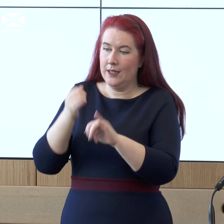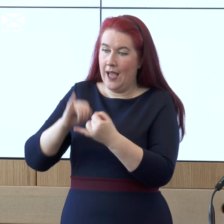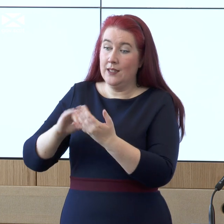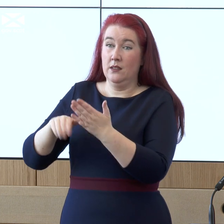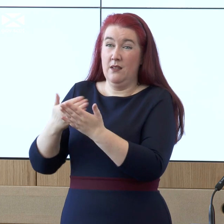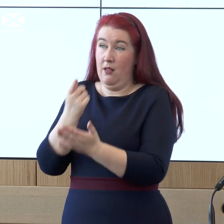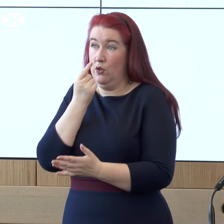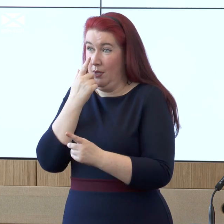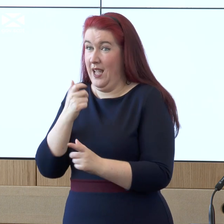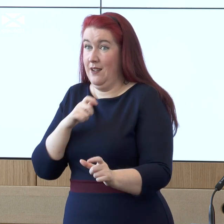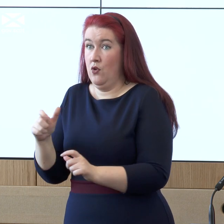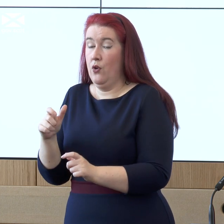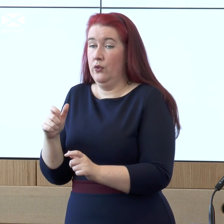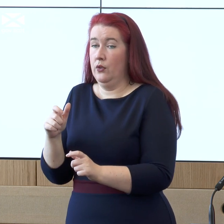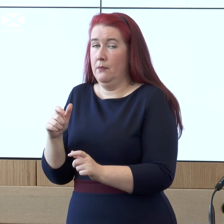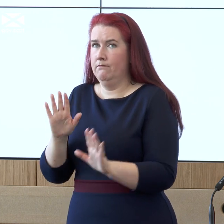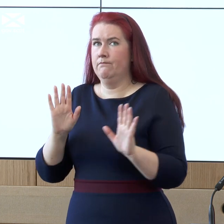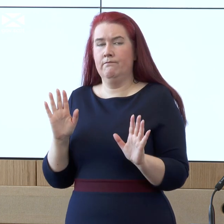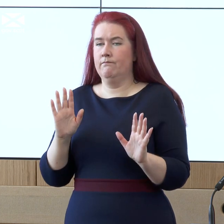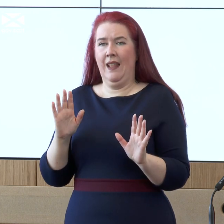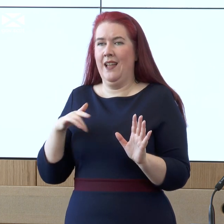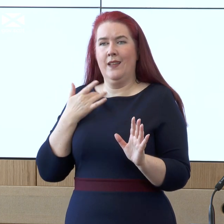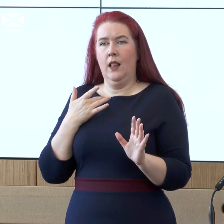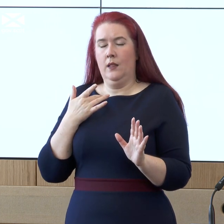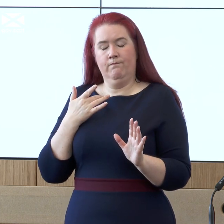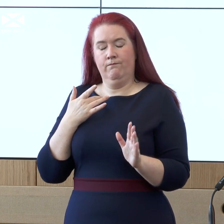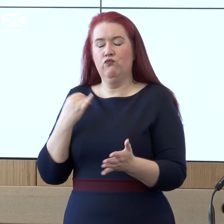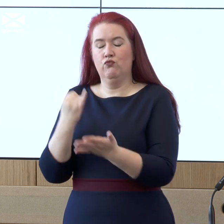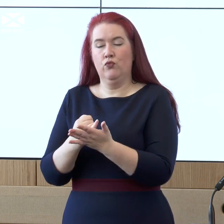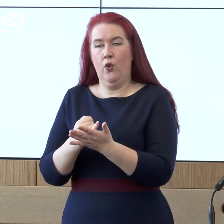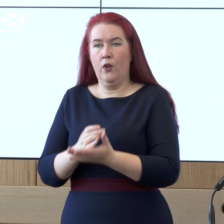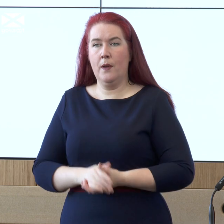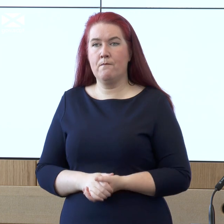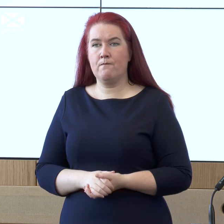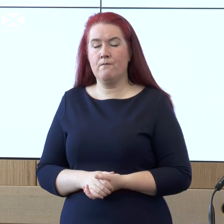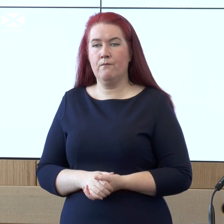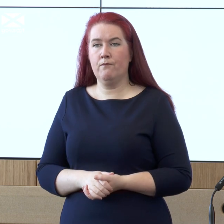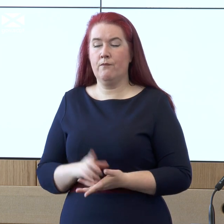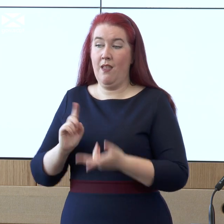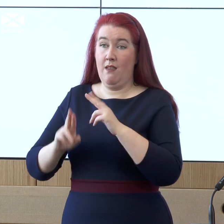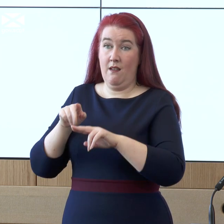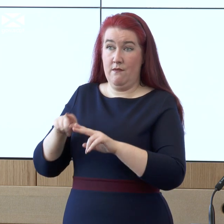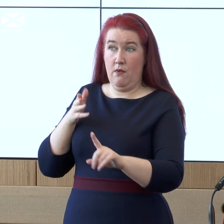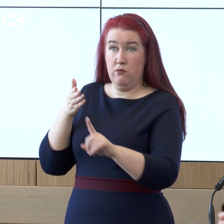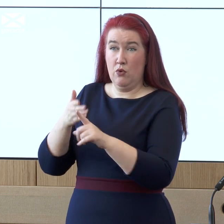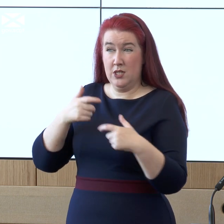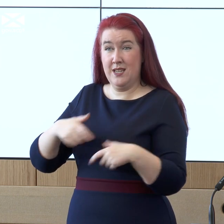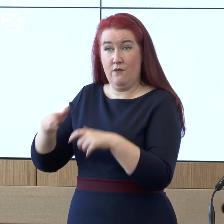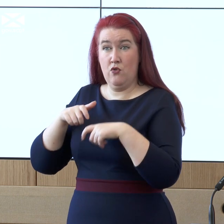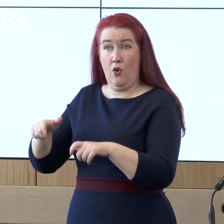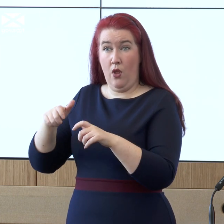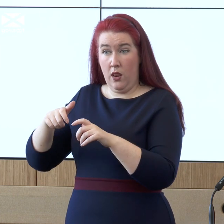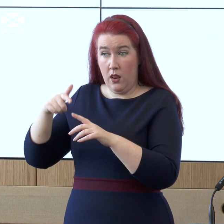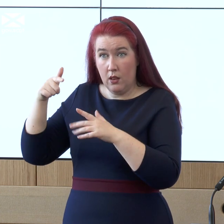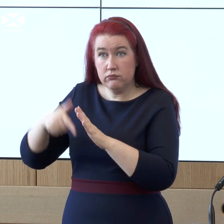moment. That, in my view, would be fundamentally wrong. That approach would lead only to a vicious cycle